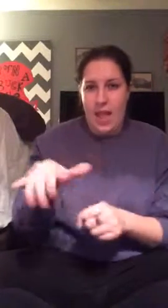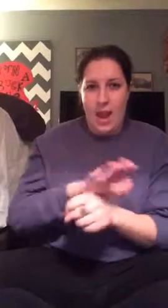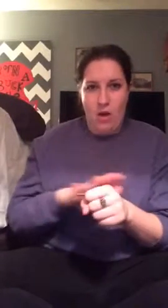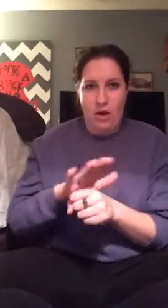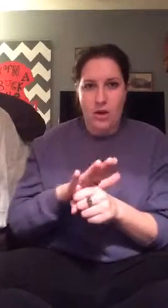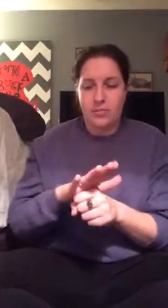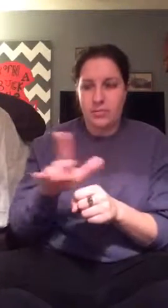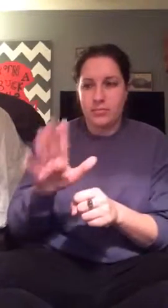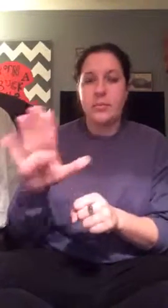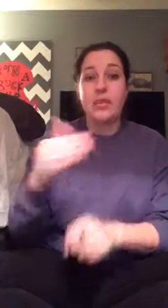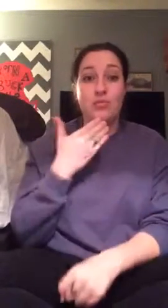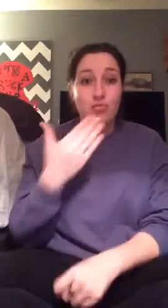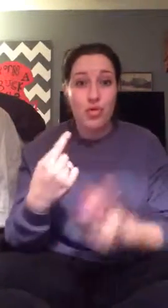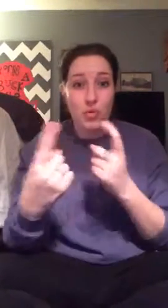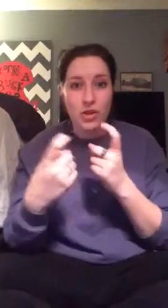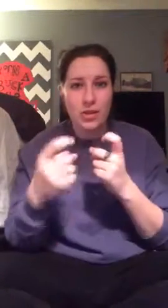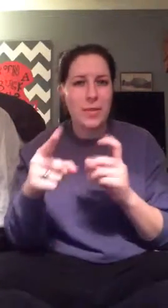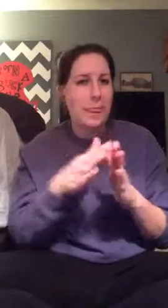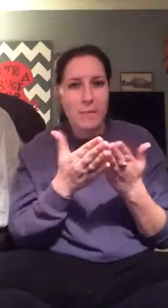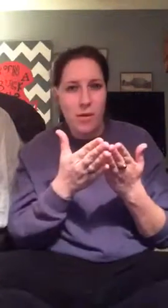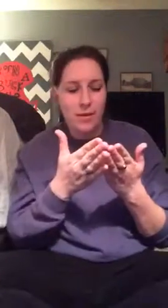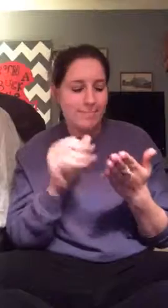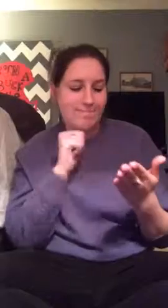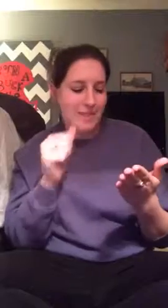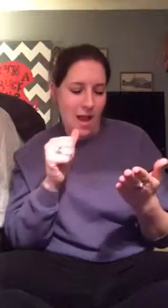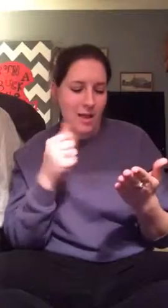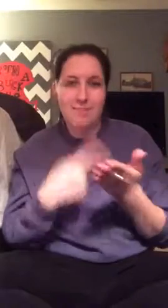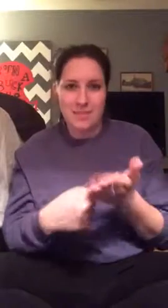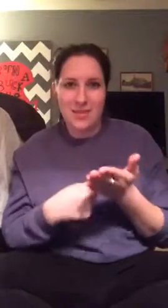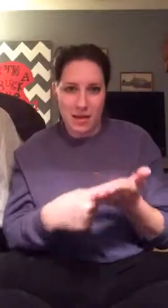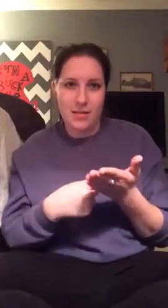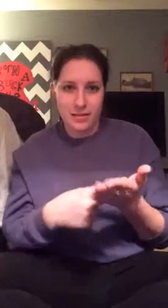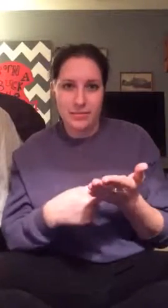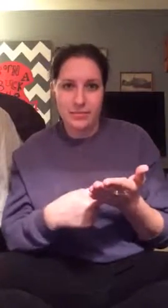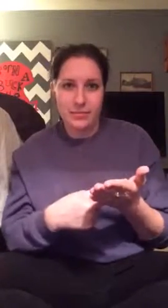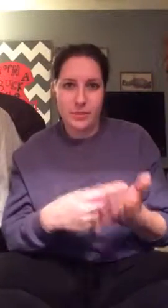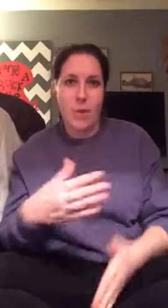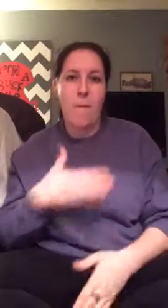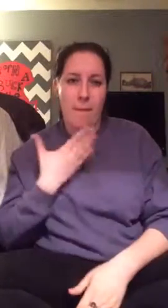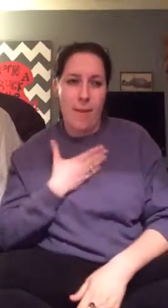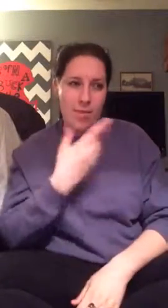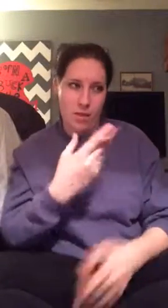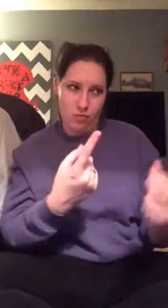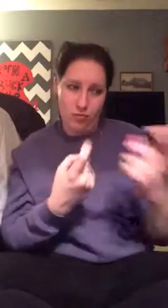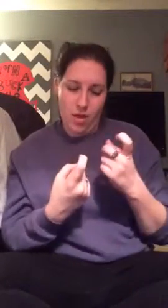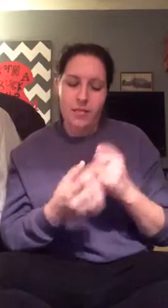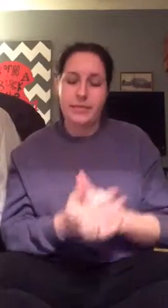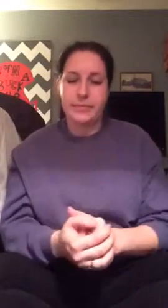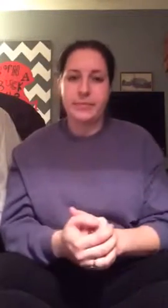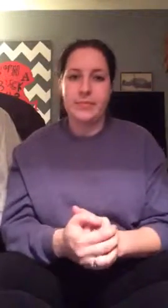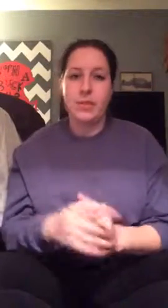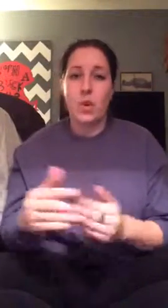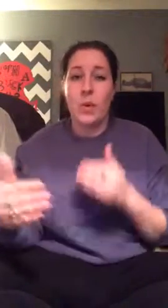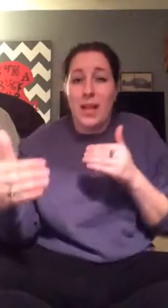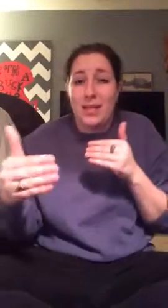that. Your textbook doesn't exclusively talk about angular gyrus, but I'm glad Paige brought this up. It shares close proximity to Wernicke's area and the